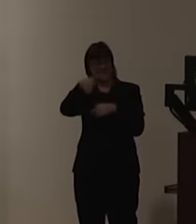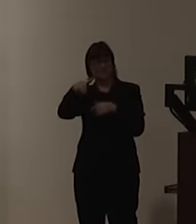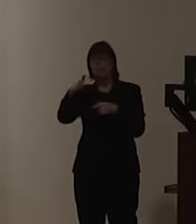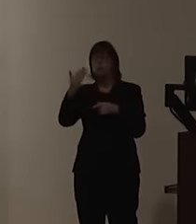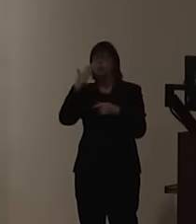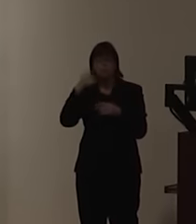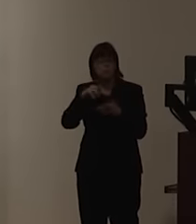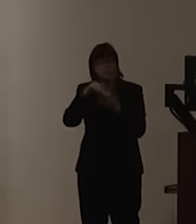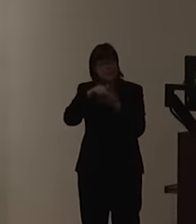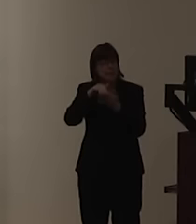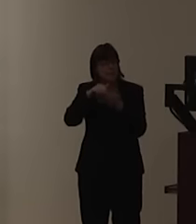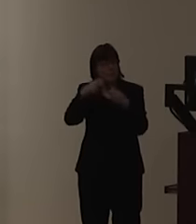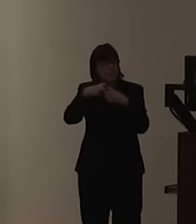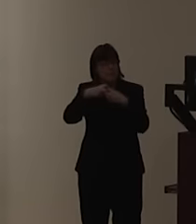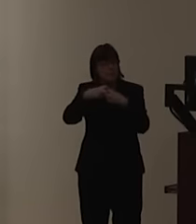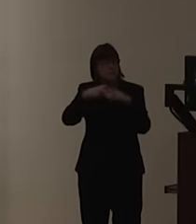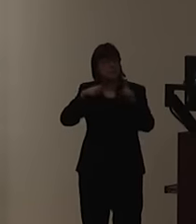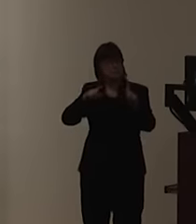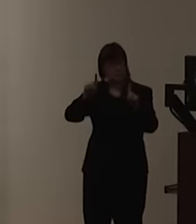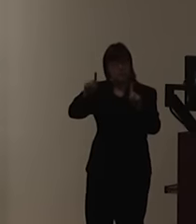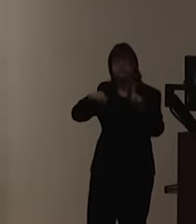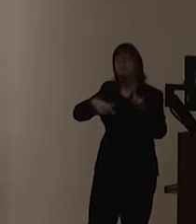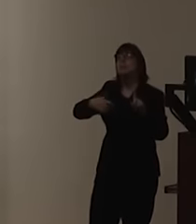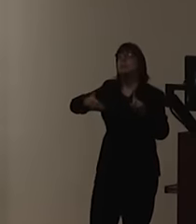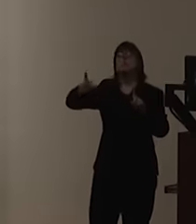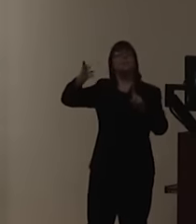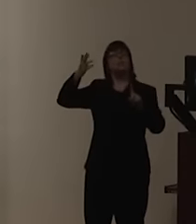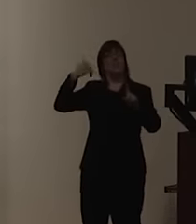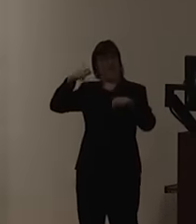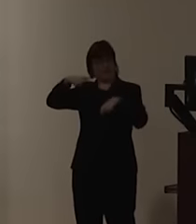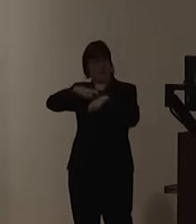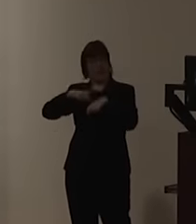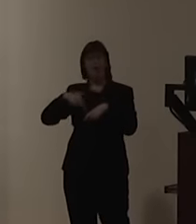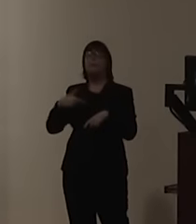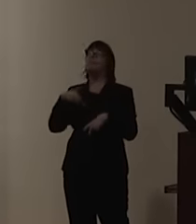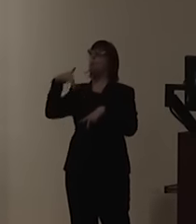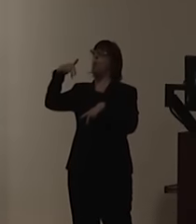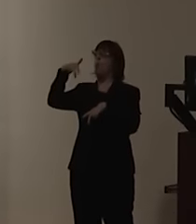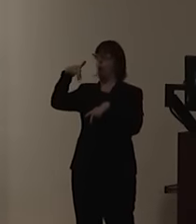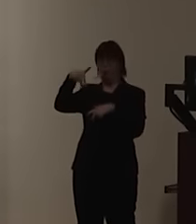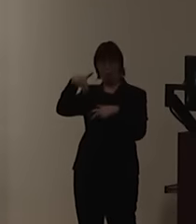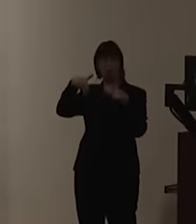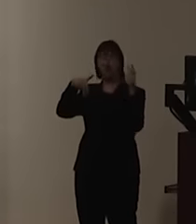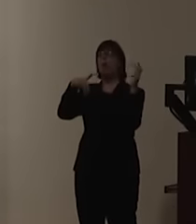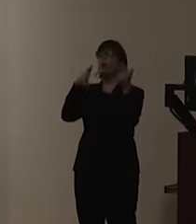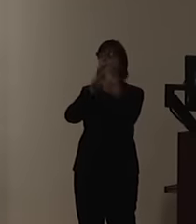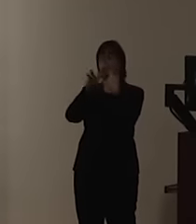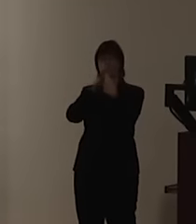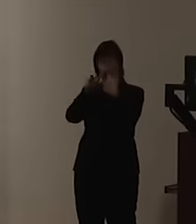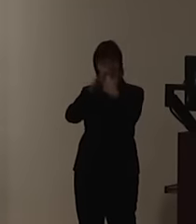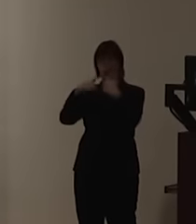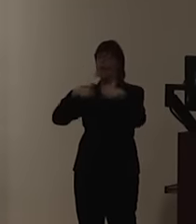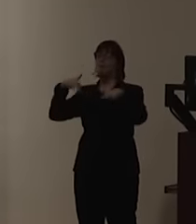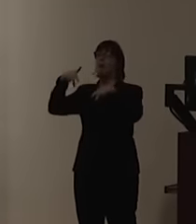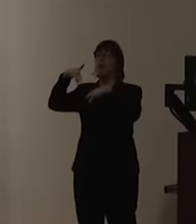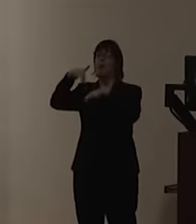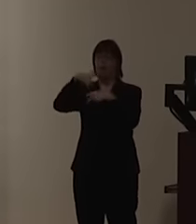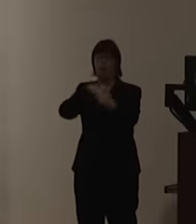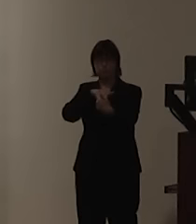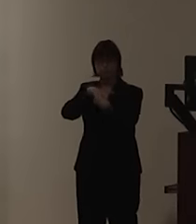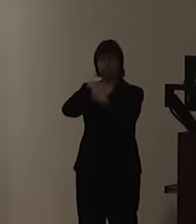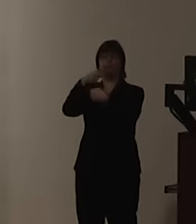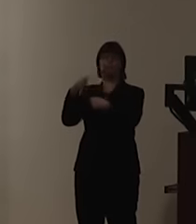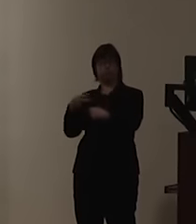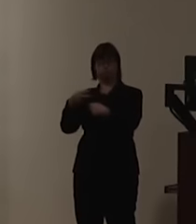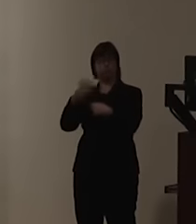physics? P equals MB. Momentum equals mass times velocity. I lost the struggle.